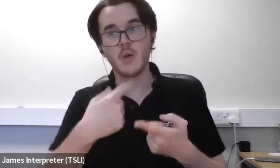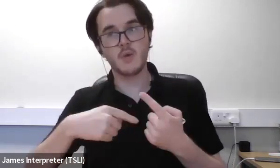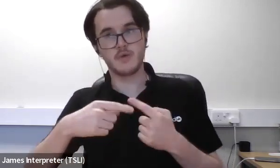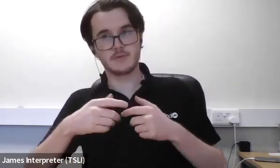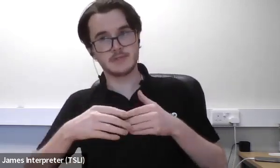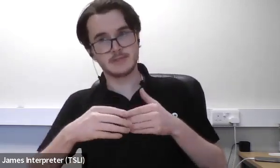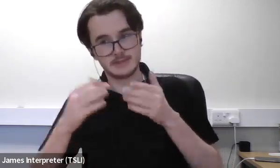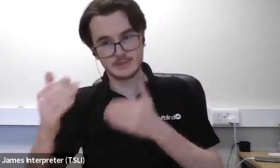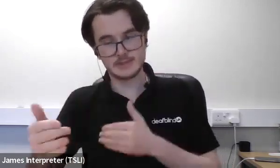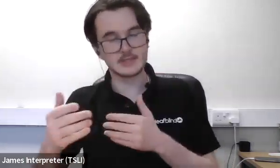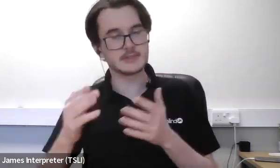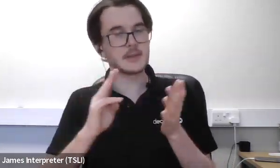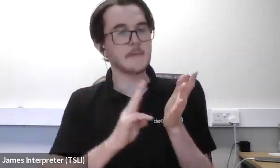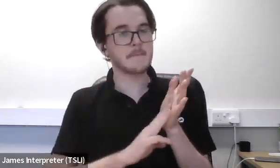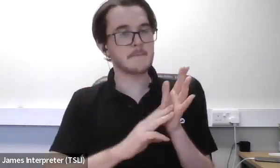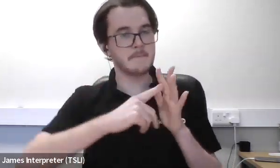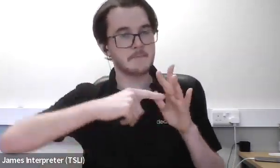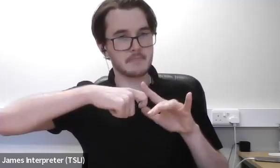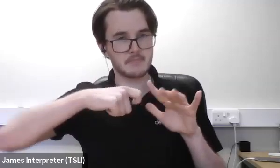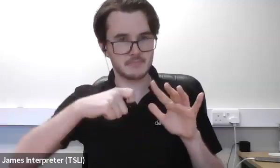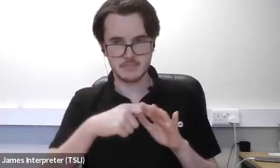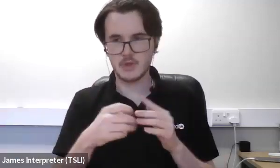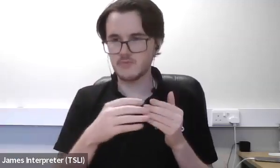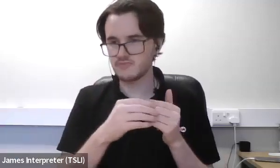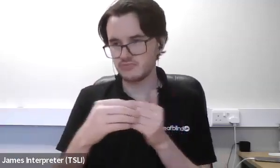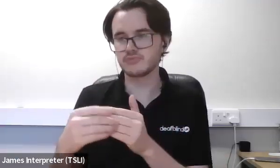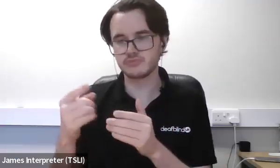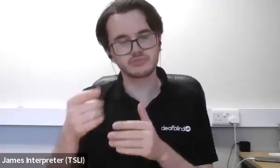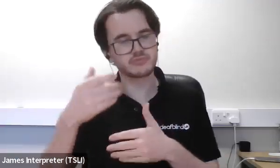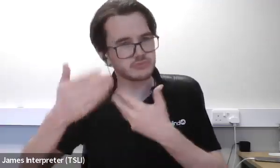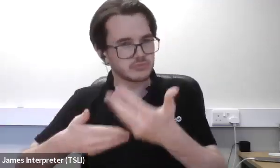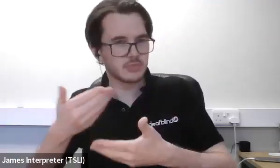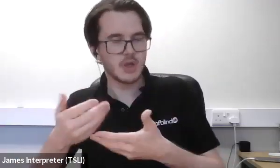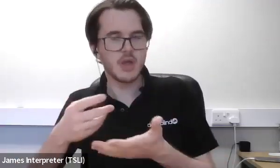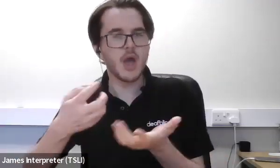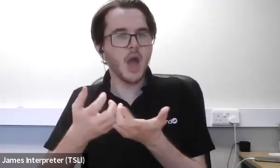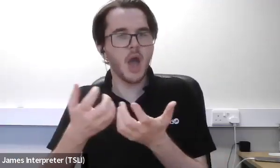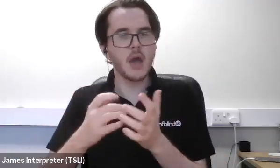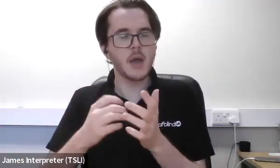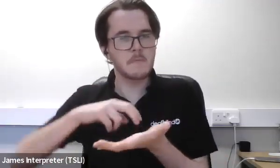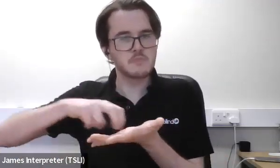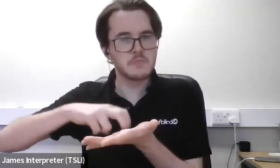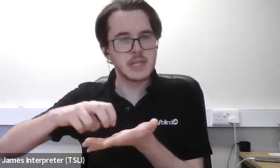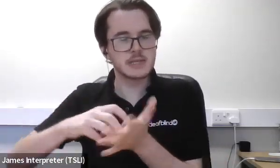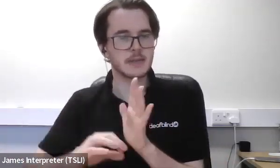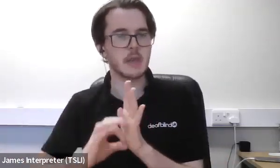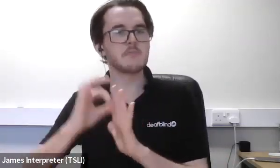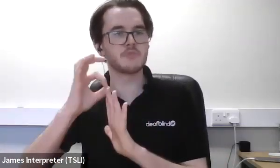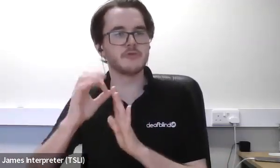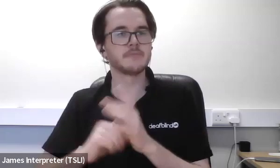led by Mike Wycherley, looking at improving mobility and having a short discussion around that.